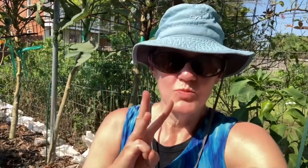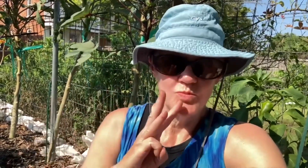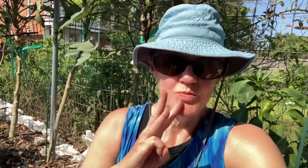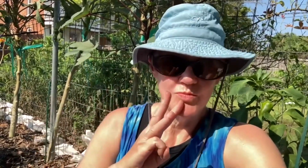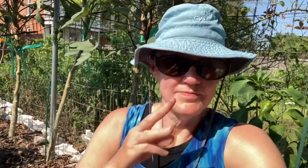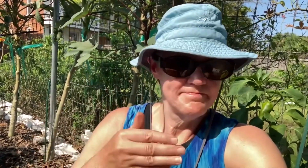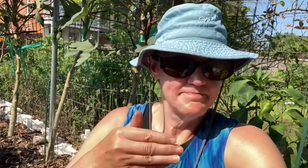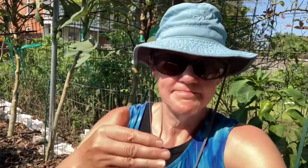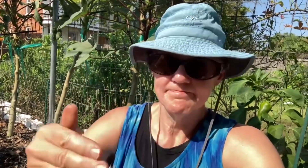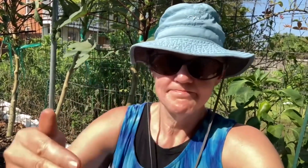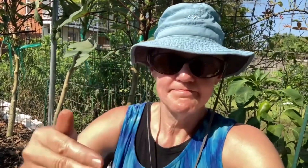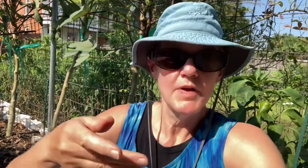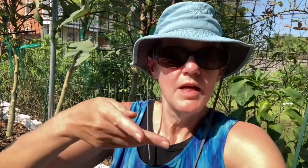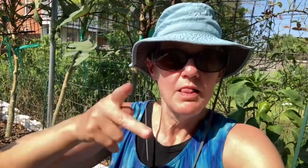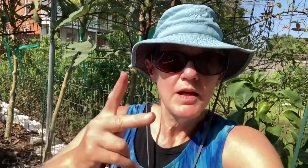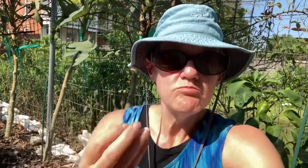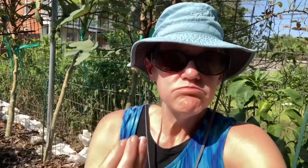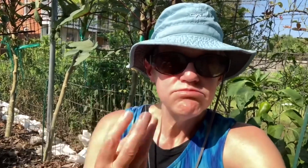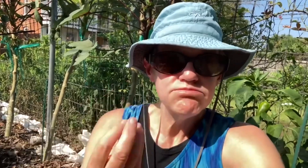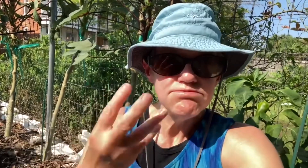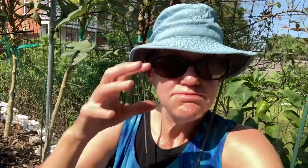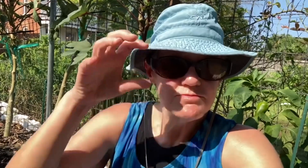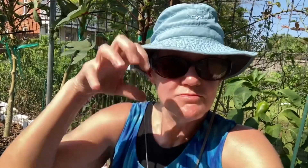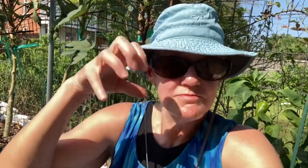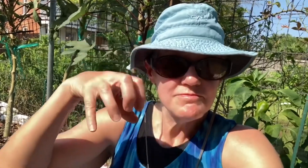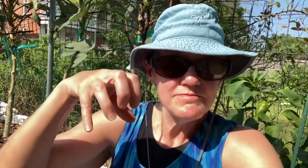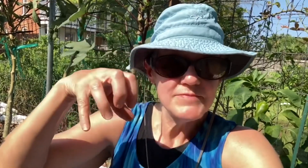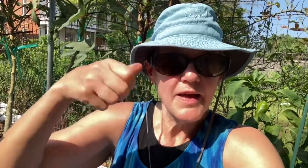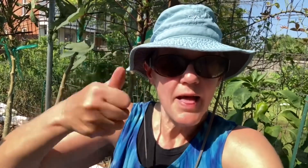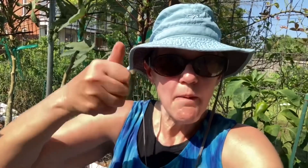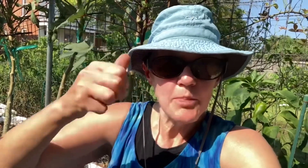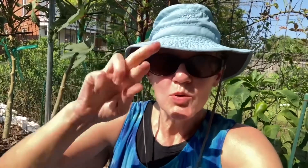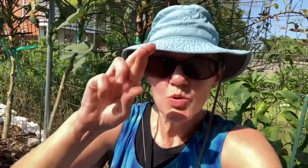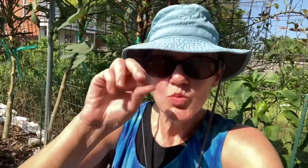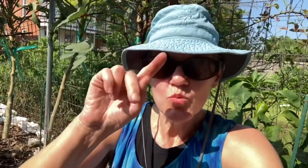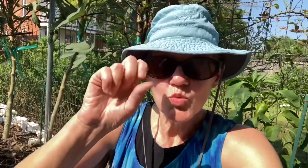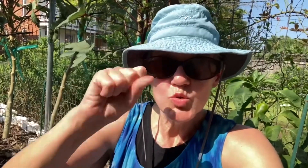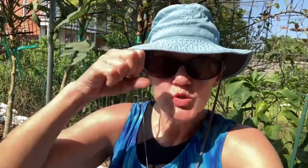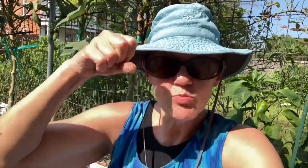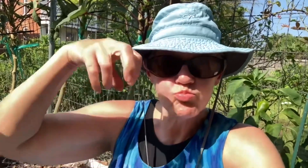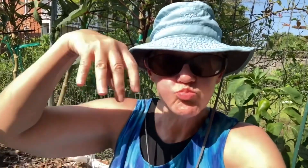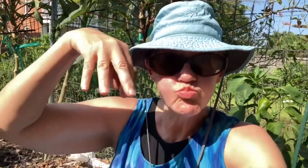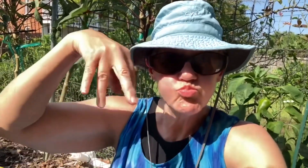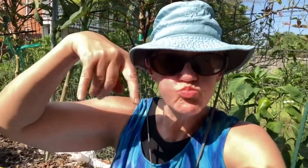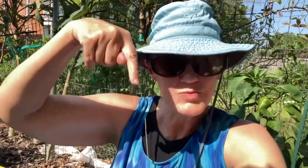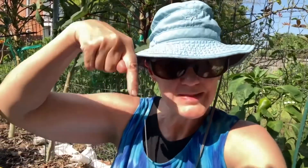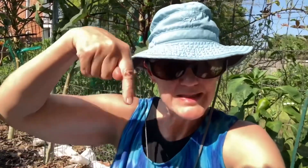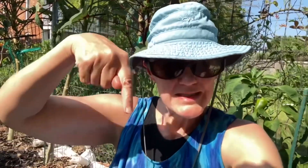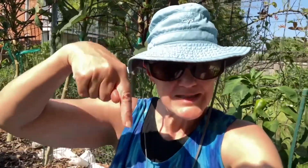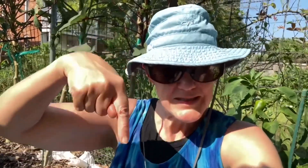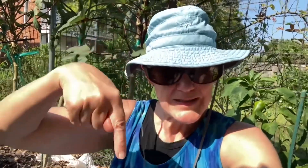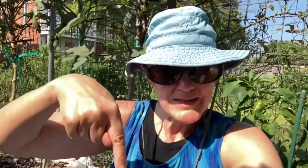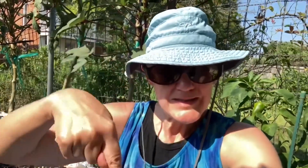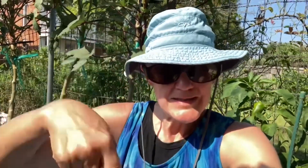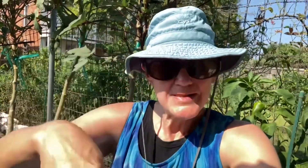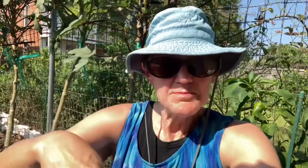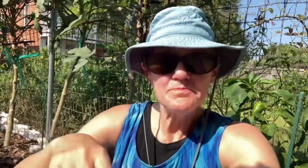the young transplants. But after that, I let the spring rain develop really deep roots.